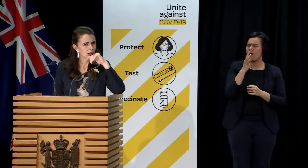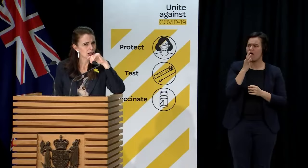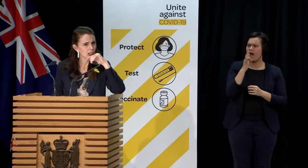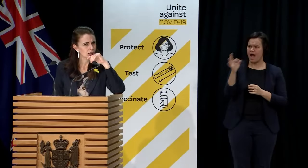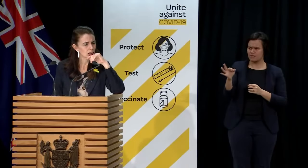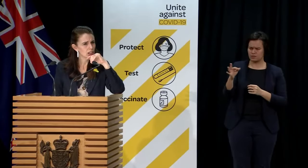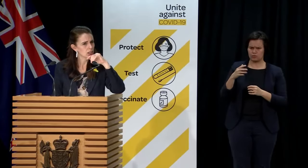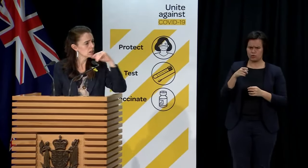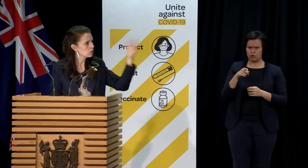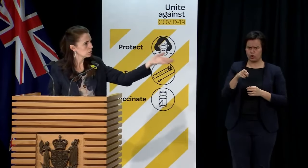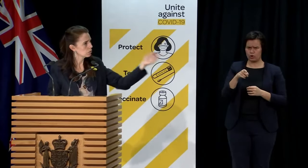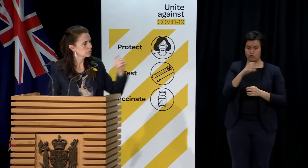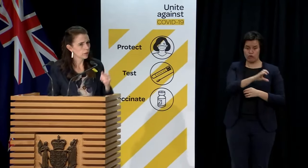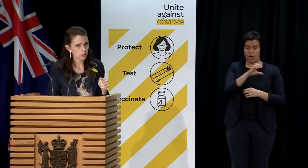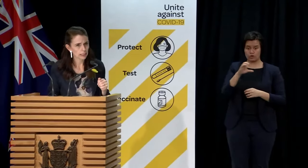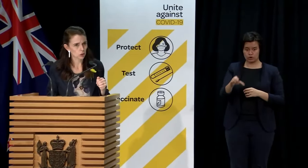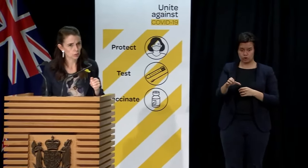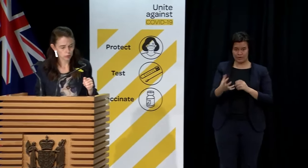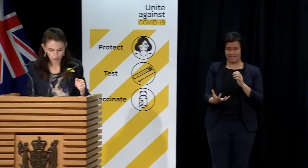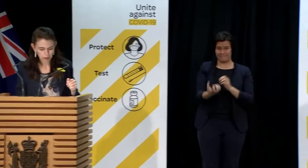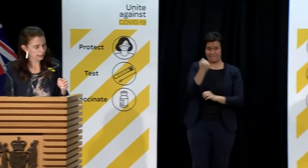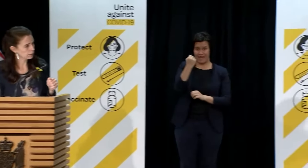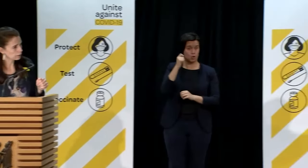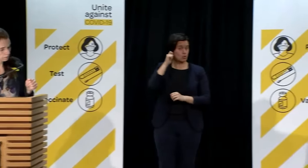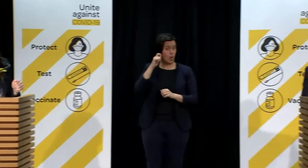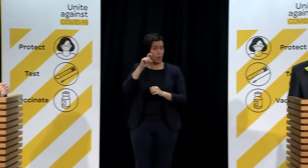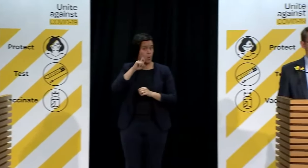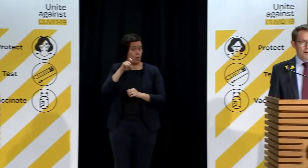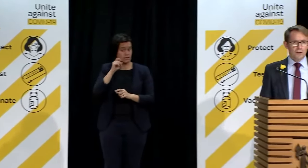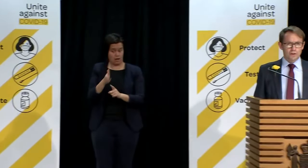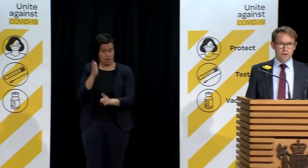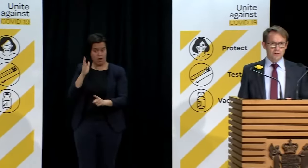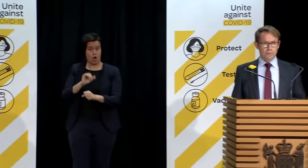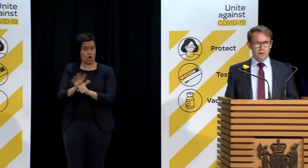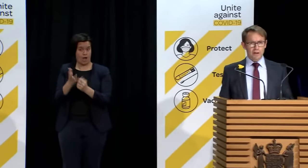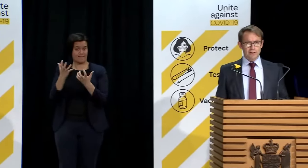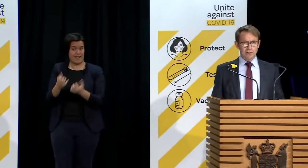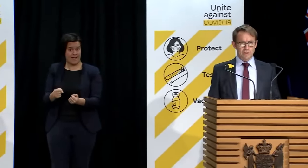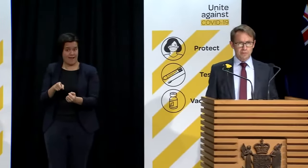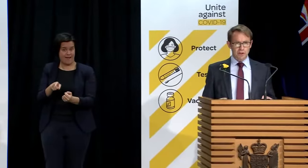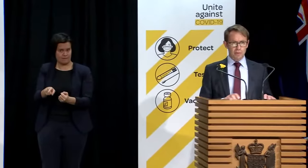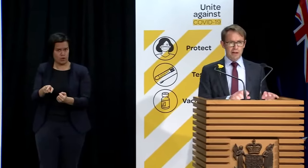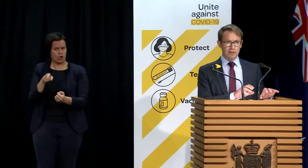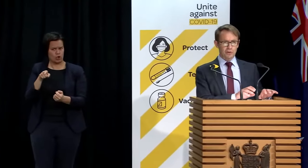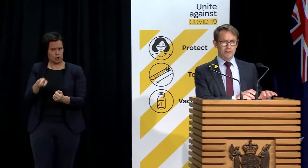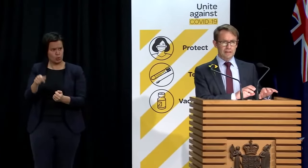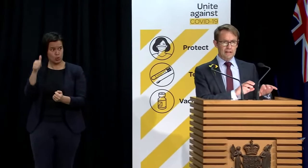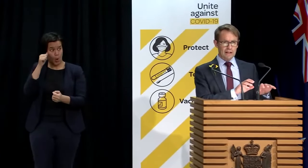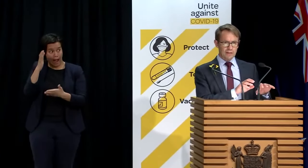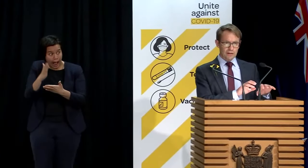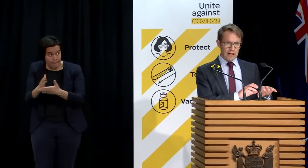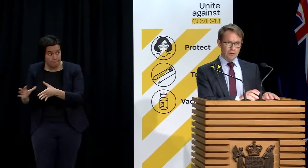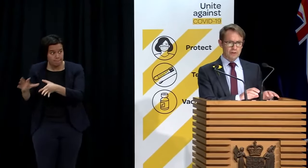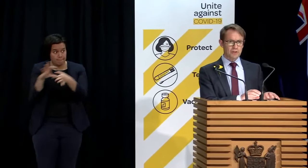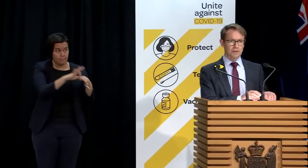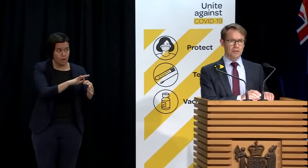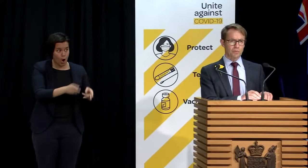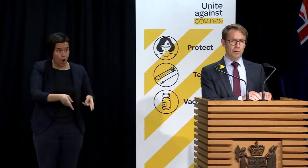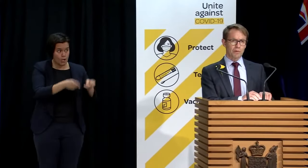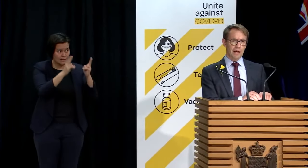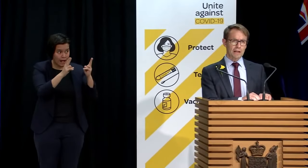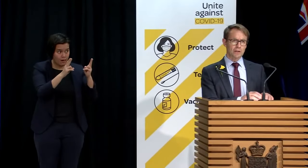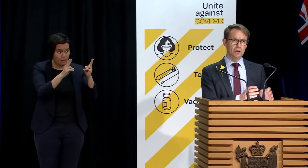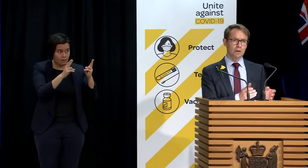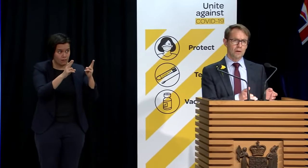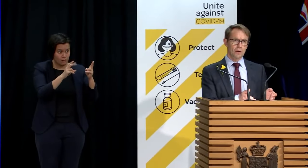from managed isolation, or is there any... I'll let Dr. Bloomfield pick that one up. Yes, so this morning I asked my team to go back and look at the other instances